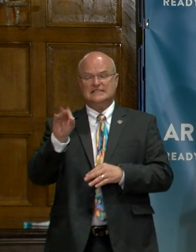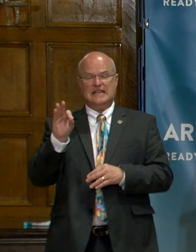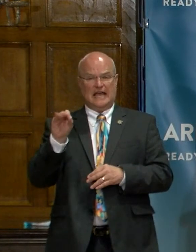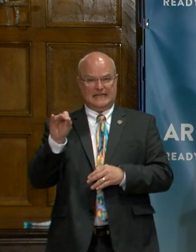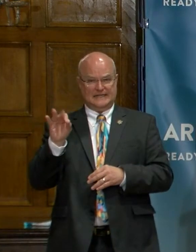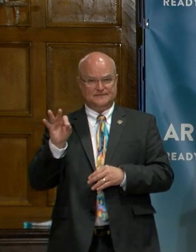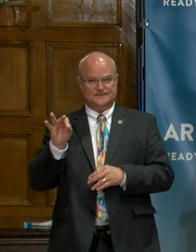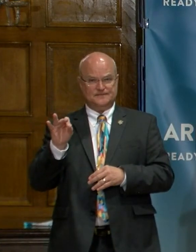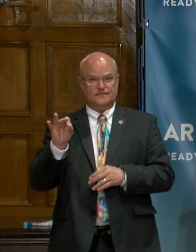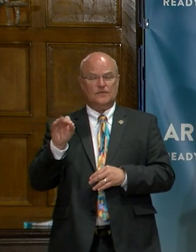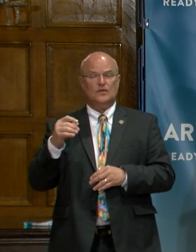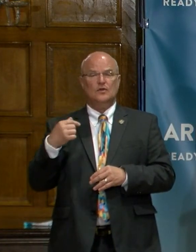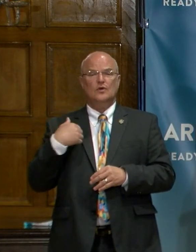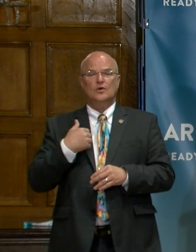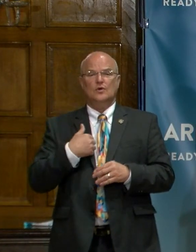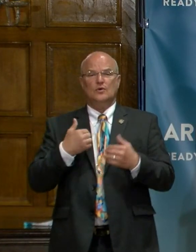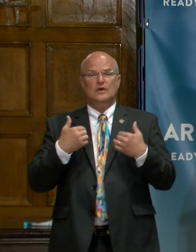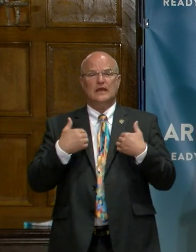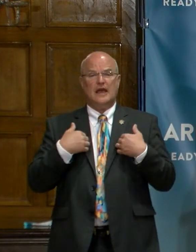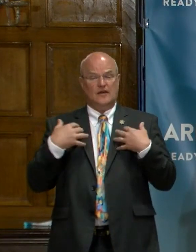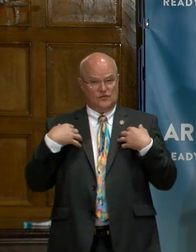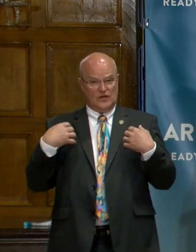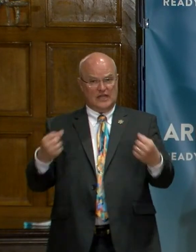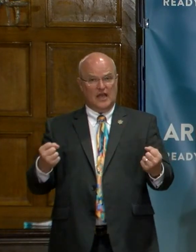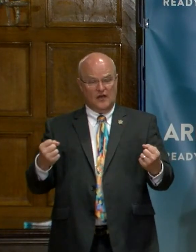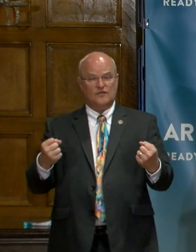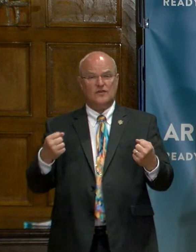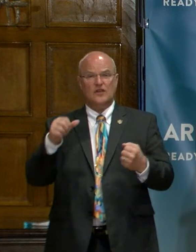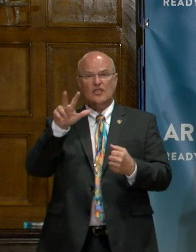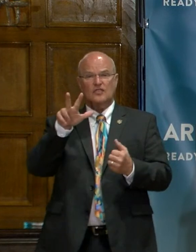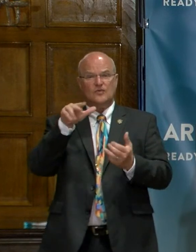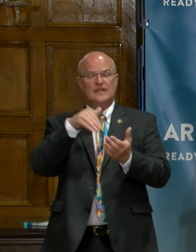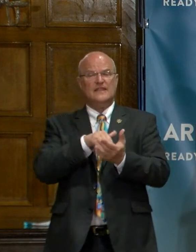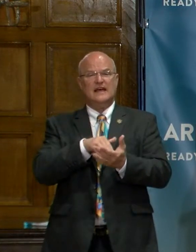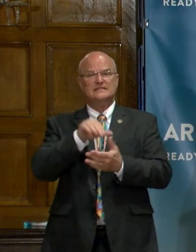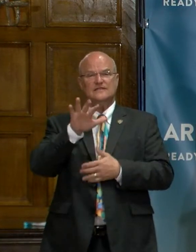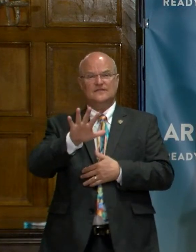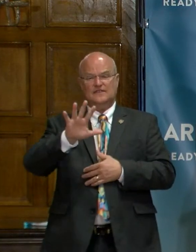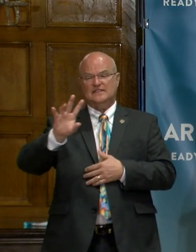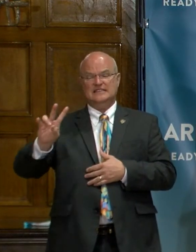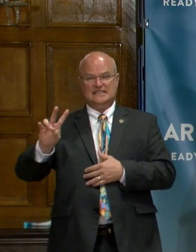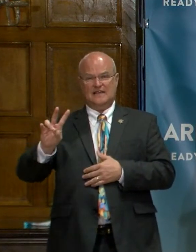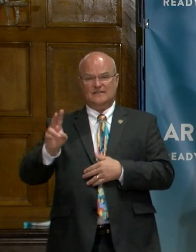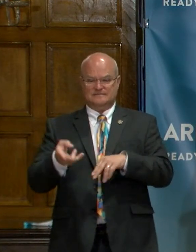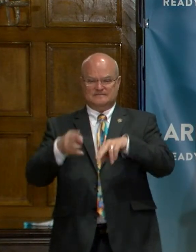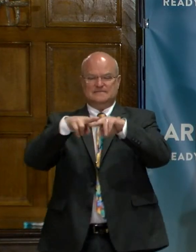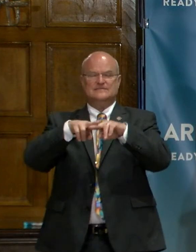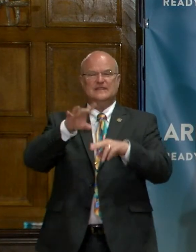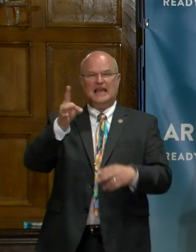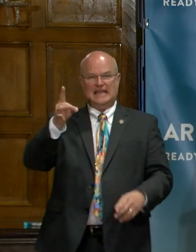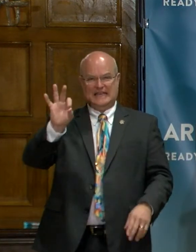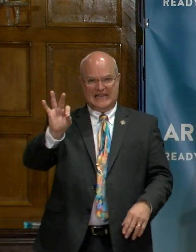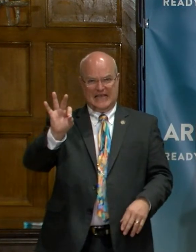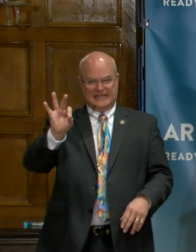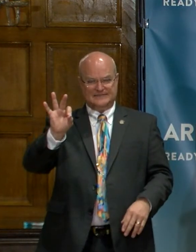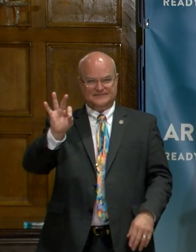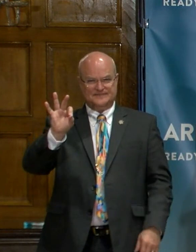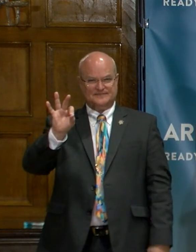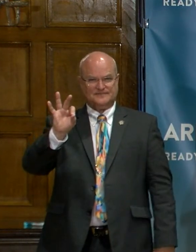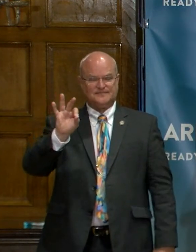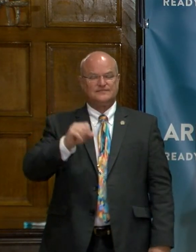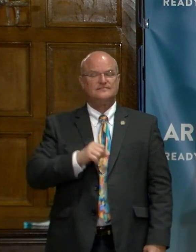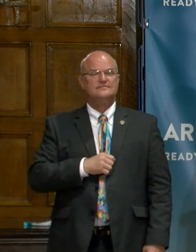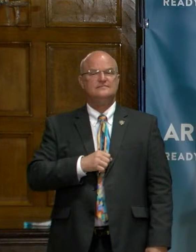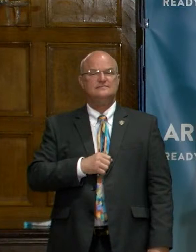90. We have recovered, we have 3,057. That's up 89 from